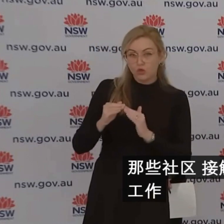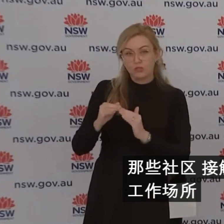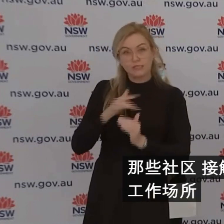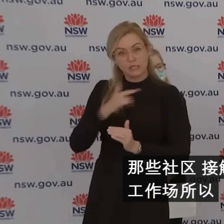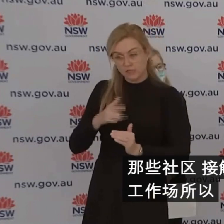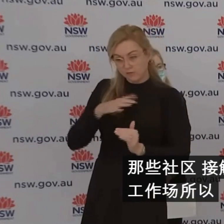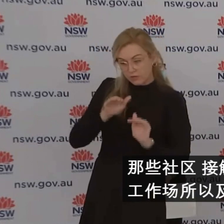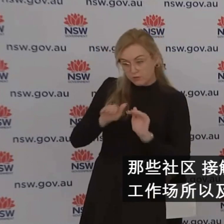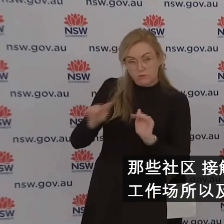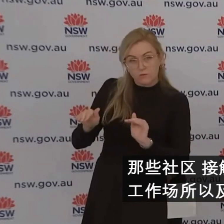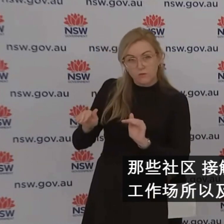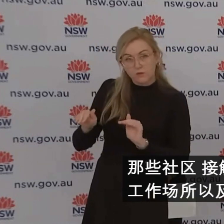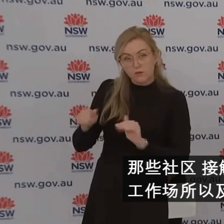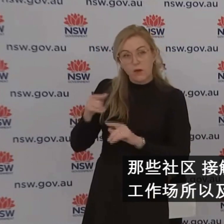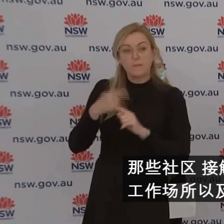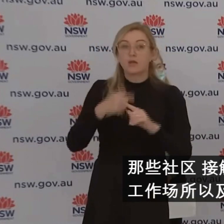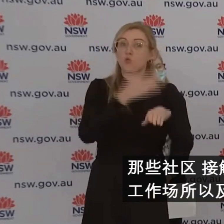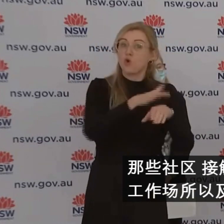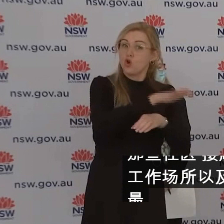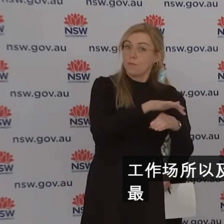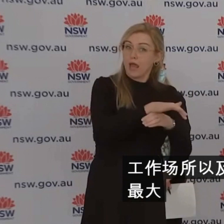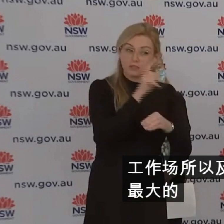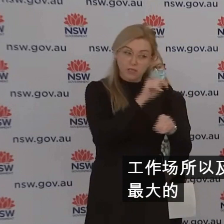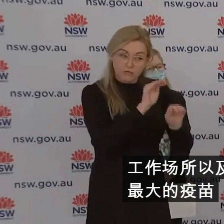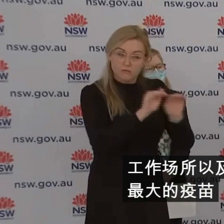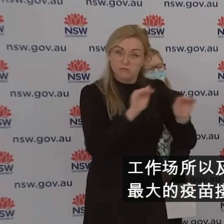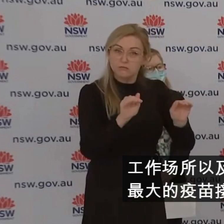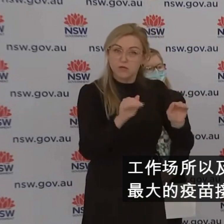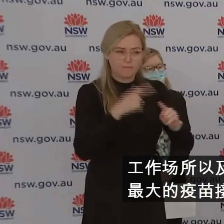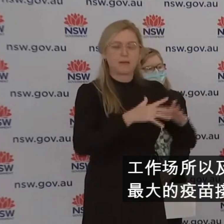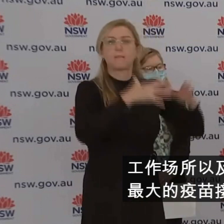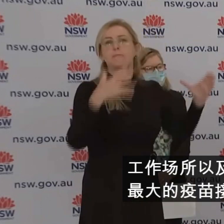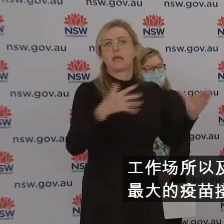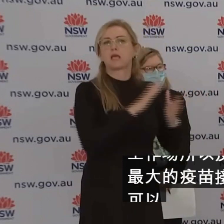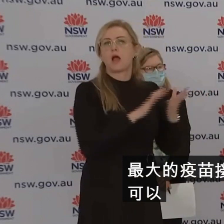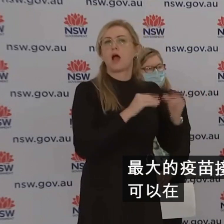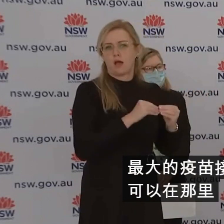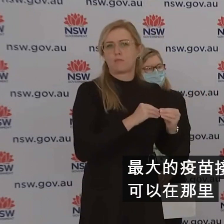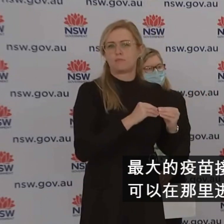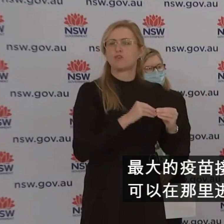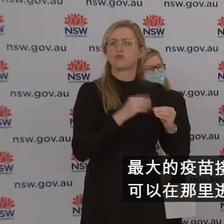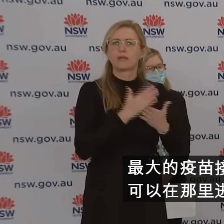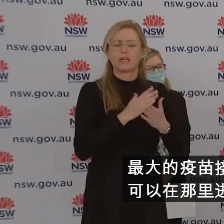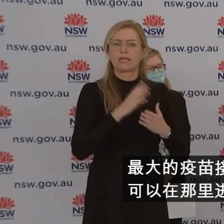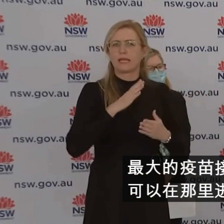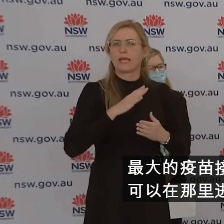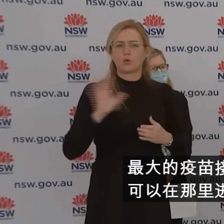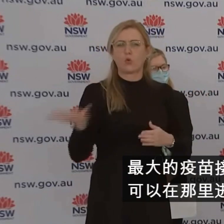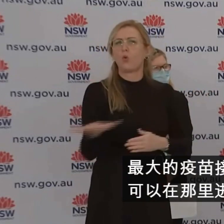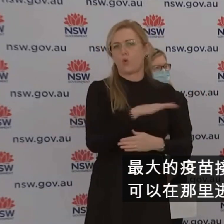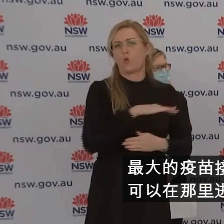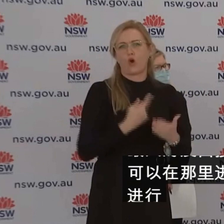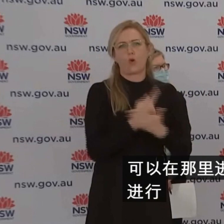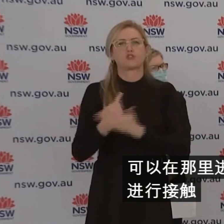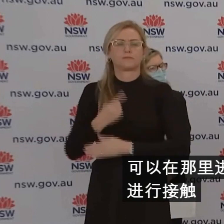to workplaces, as well as providing those mass vaccination hubs where people can come in and get the jab as well. Premier,